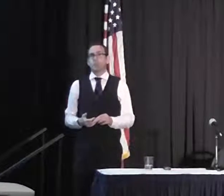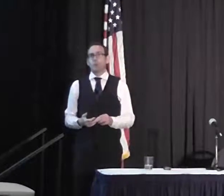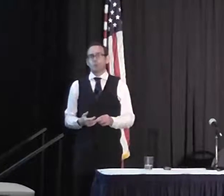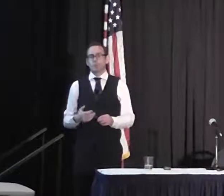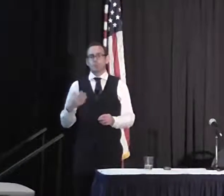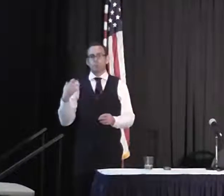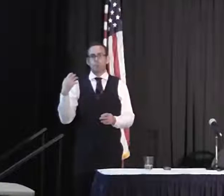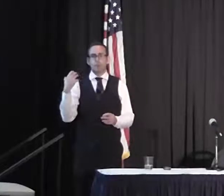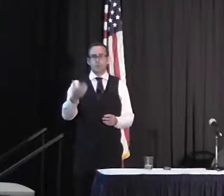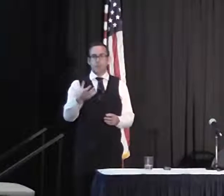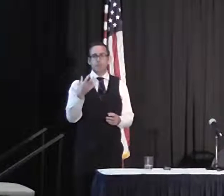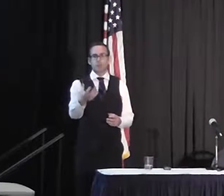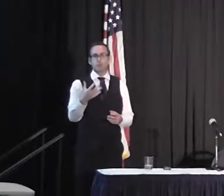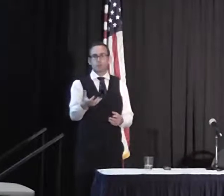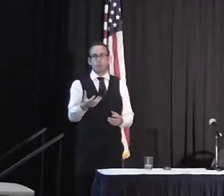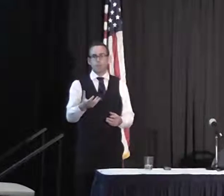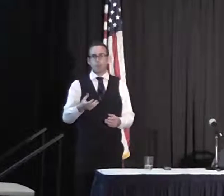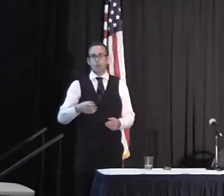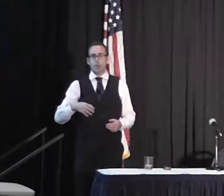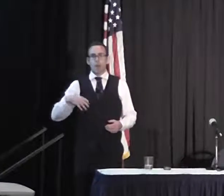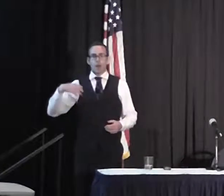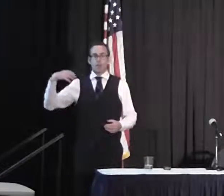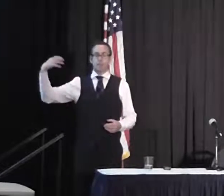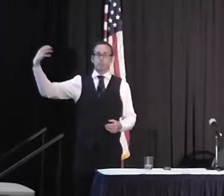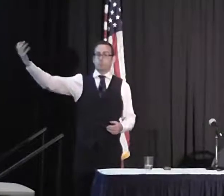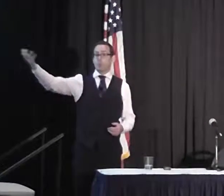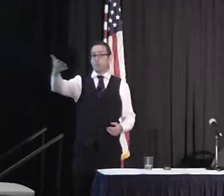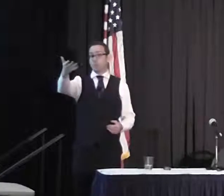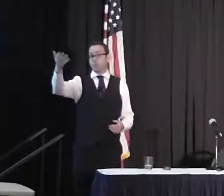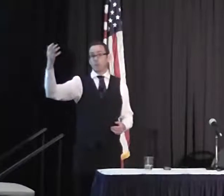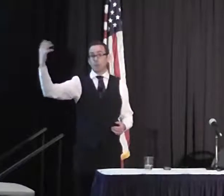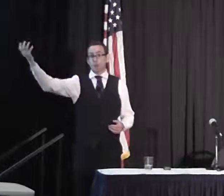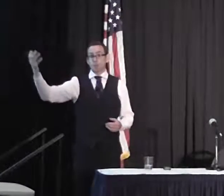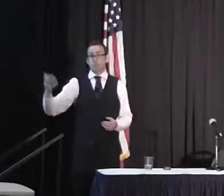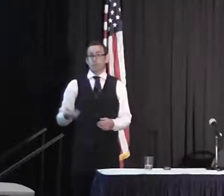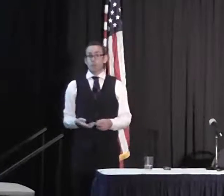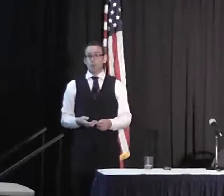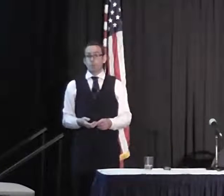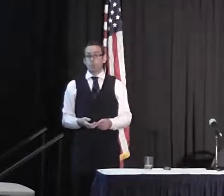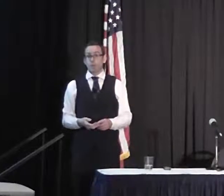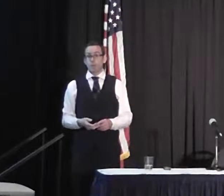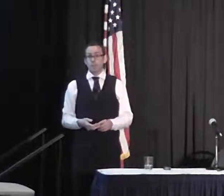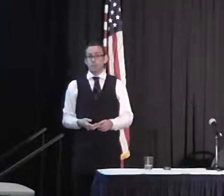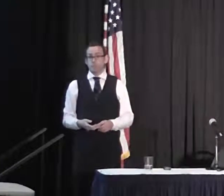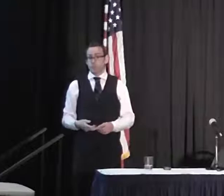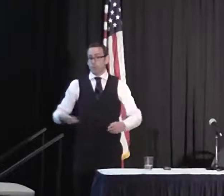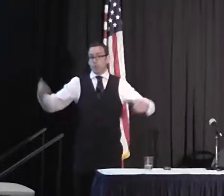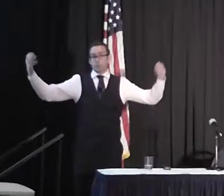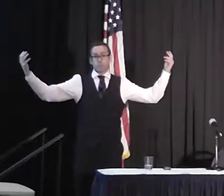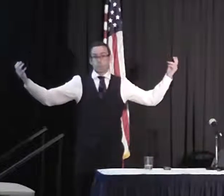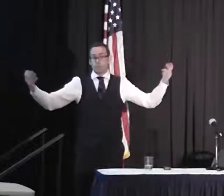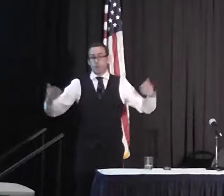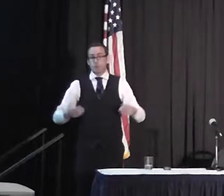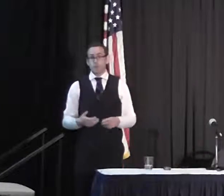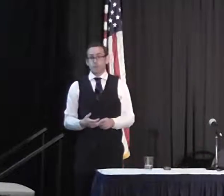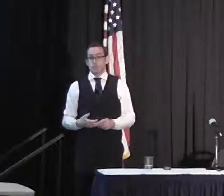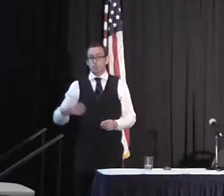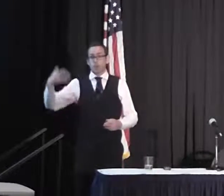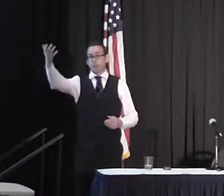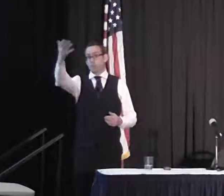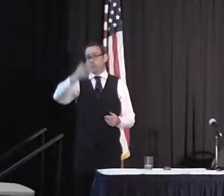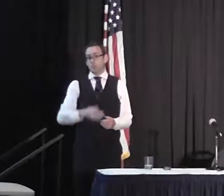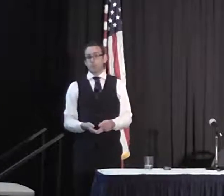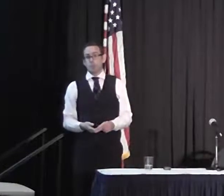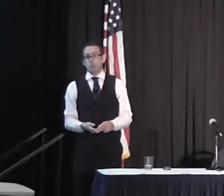it's very much going to maintain itself as a benchmark. I think, as you mentioned, like Marcellus there, where the break-evens are for 75 cents